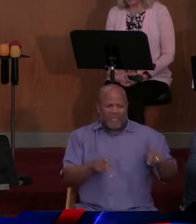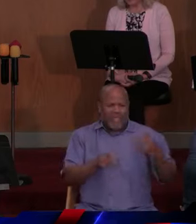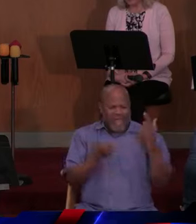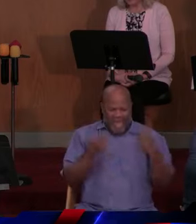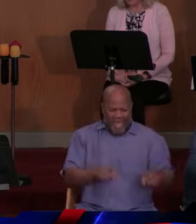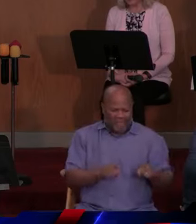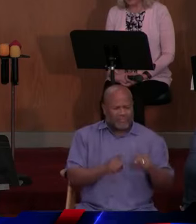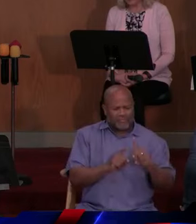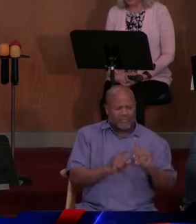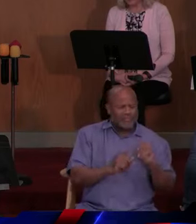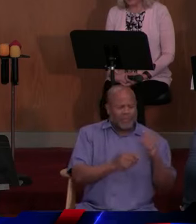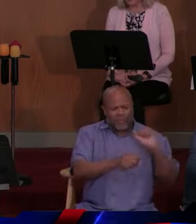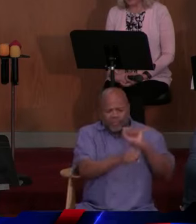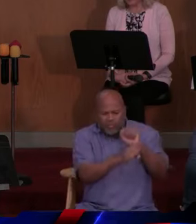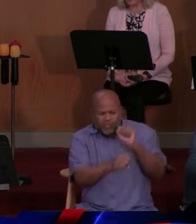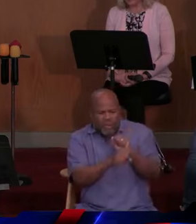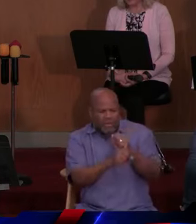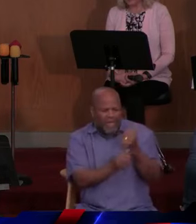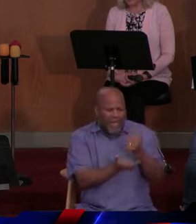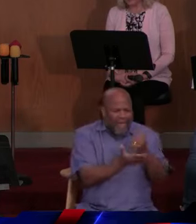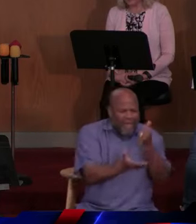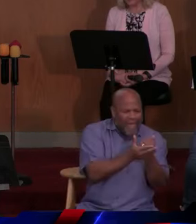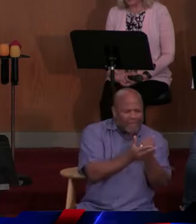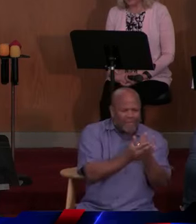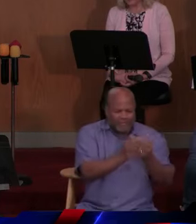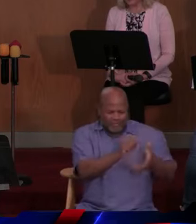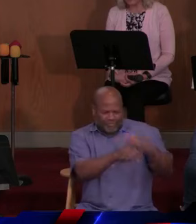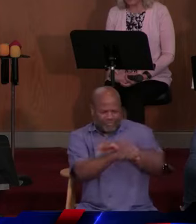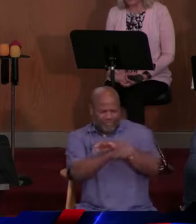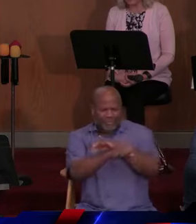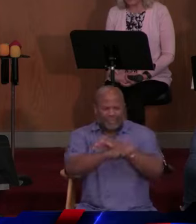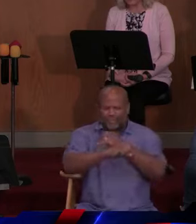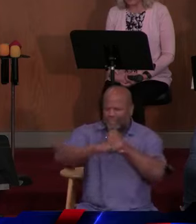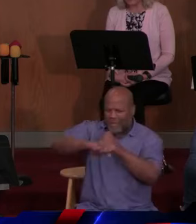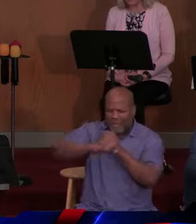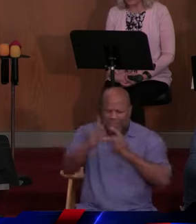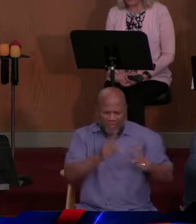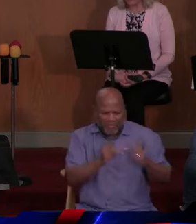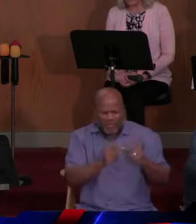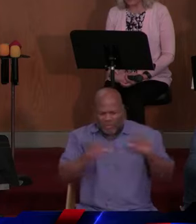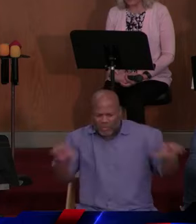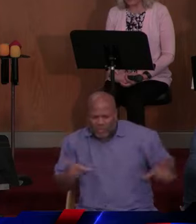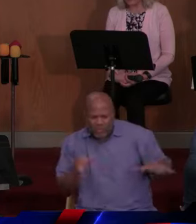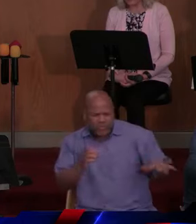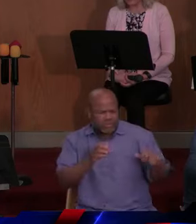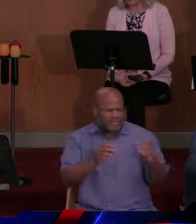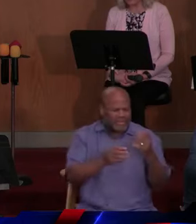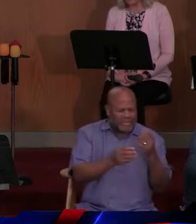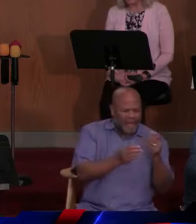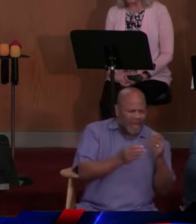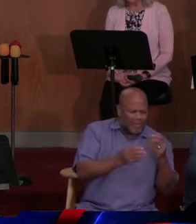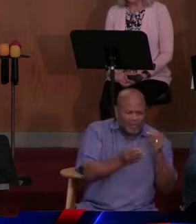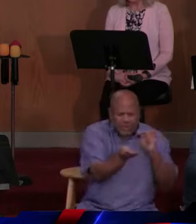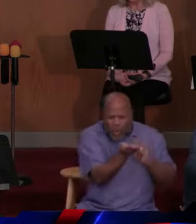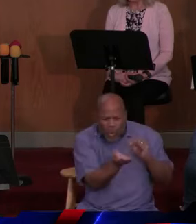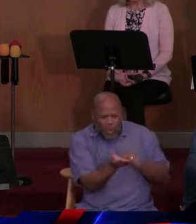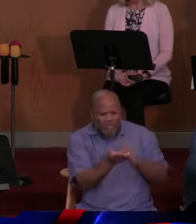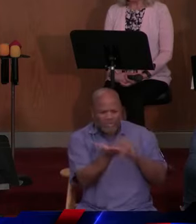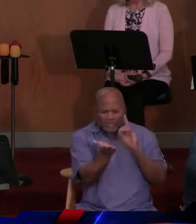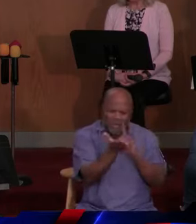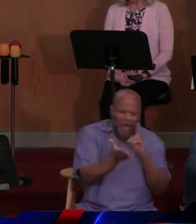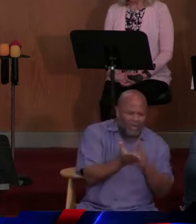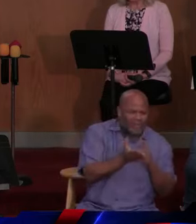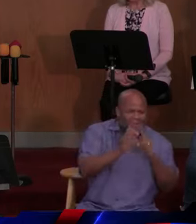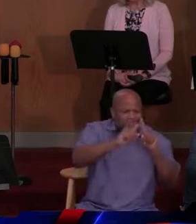front line, Lord God, that's doing the work, Lord God, on the grounds, Lord God, in this season, God. Father, I lift